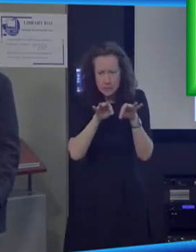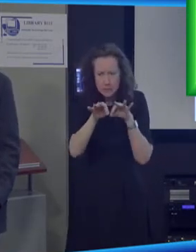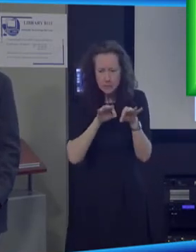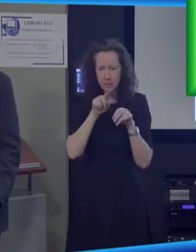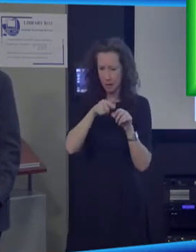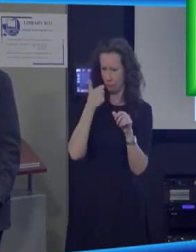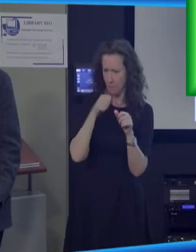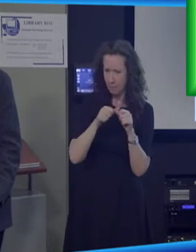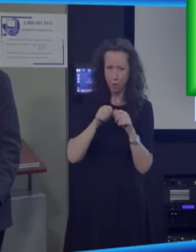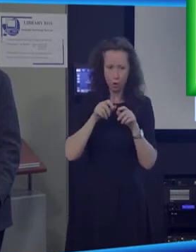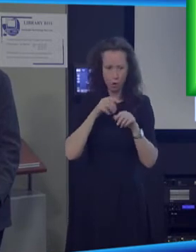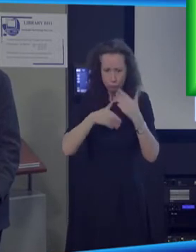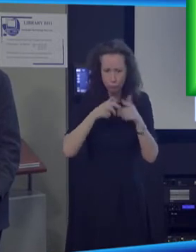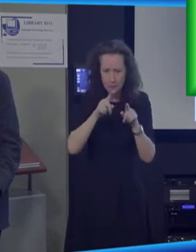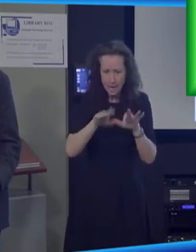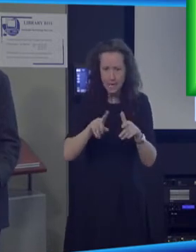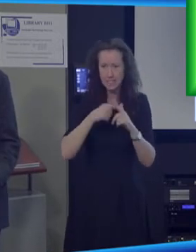later.